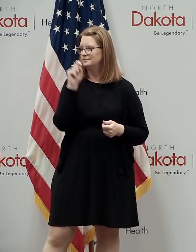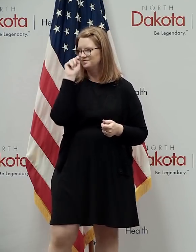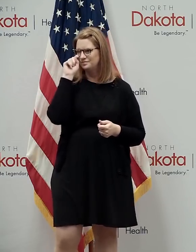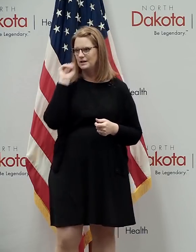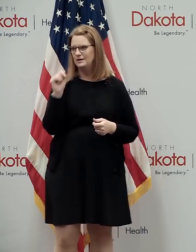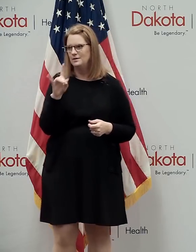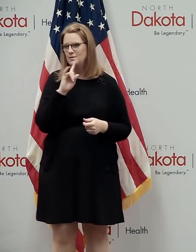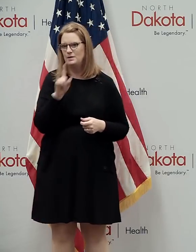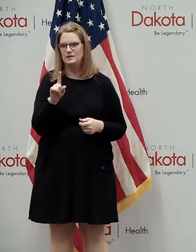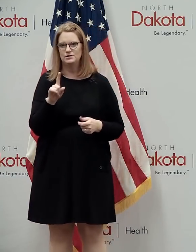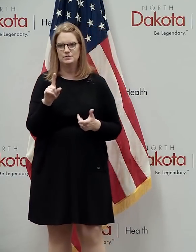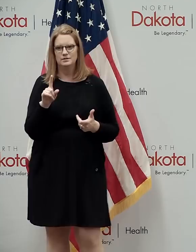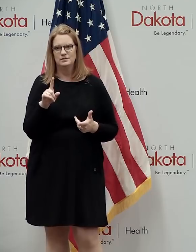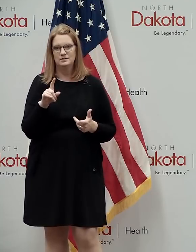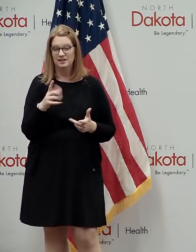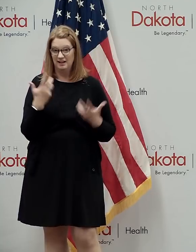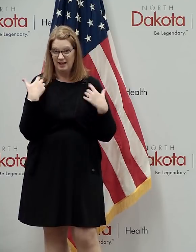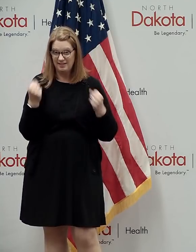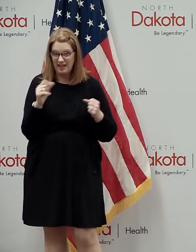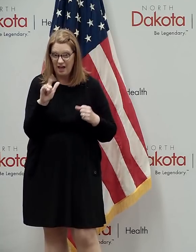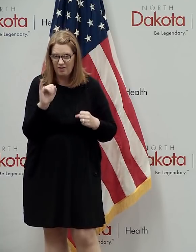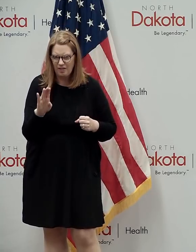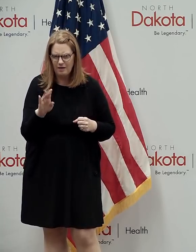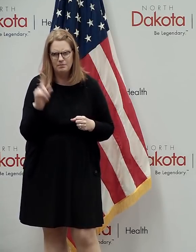make sure we don't lose any people in the health lab